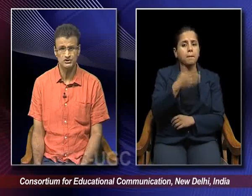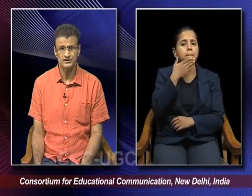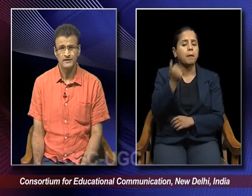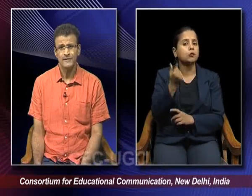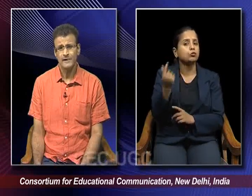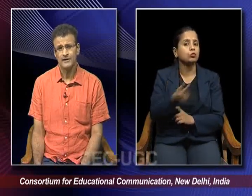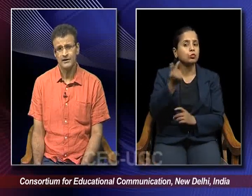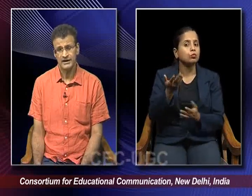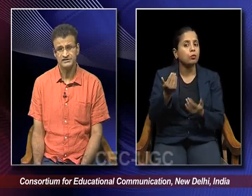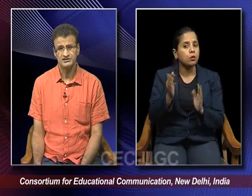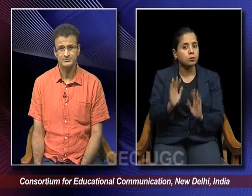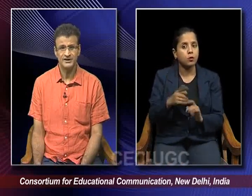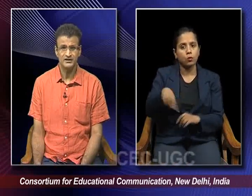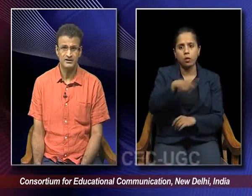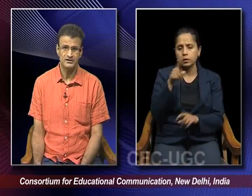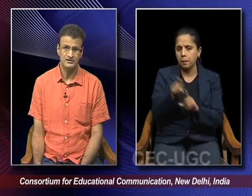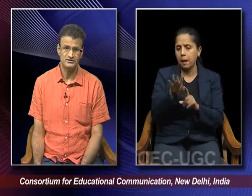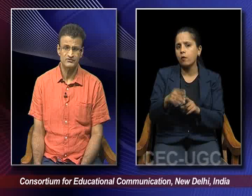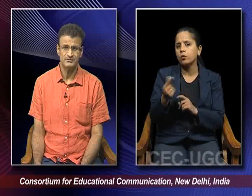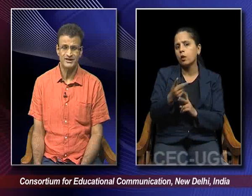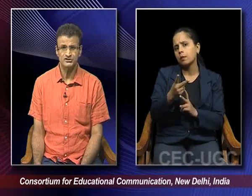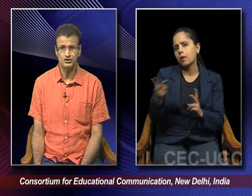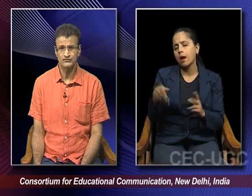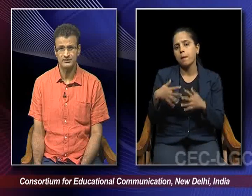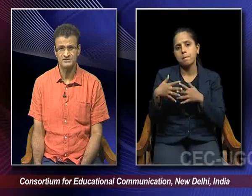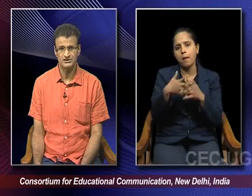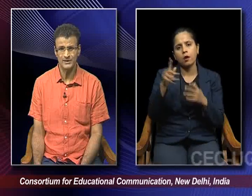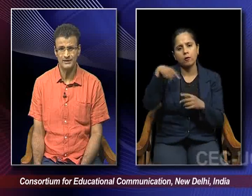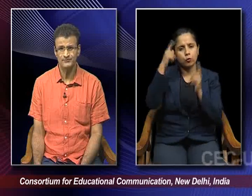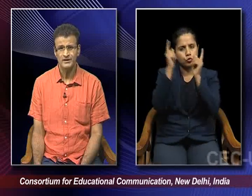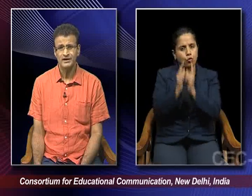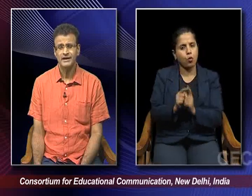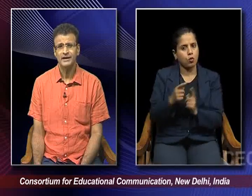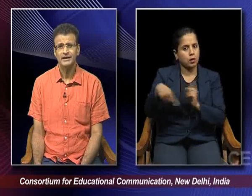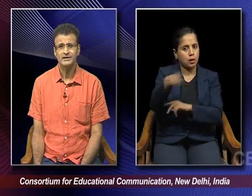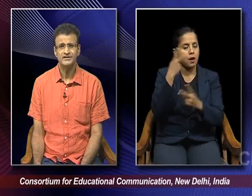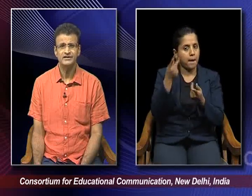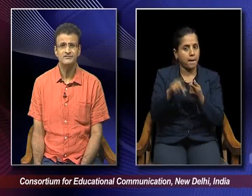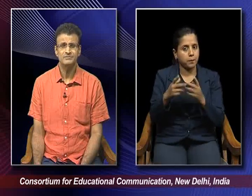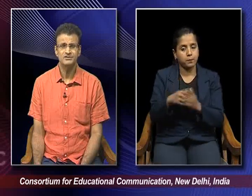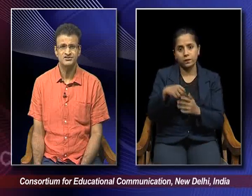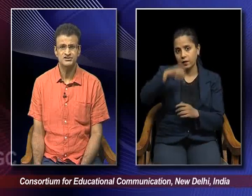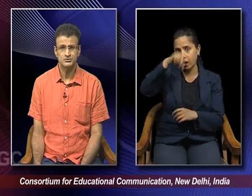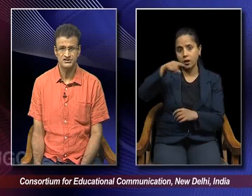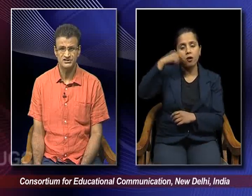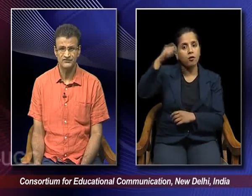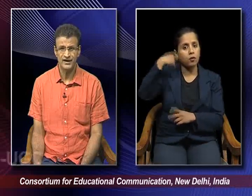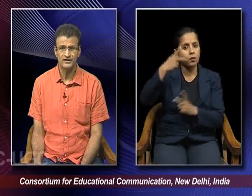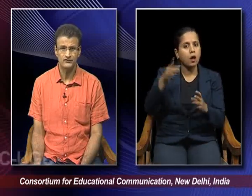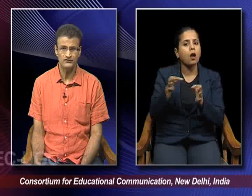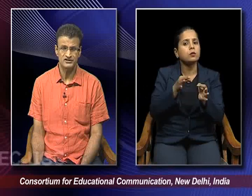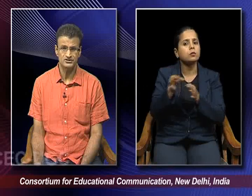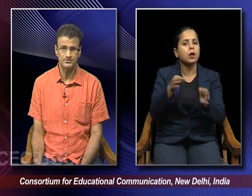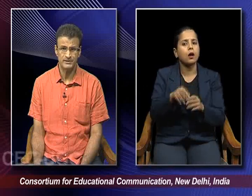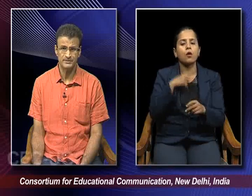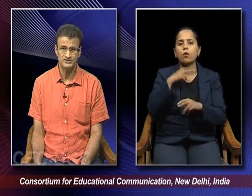used as it is being done in some of the American short films as well. and if the Indian film industry is to justify and